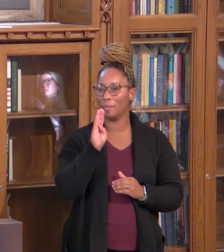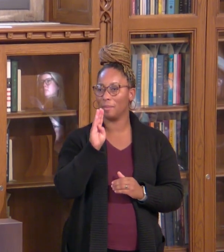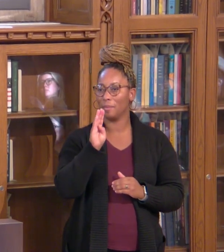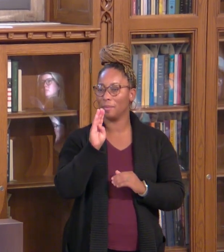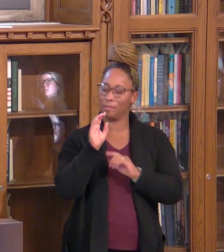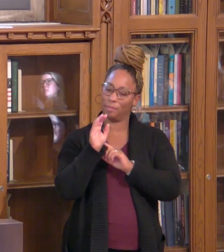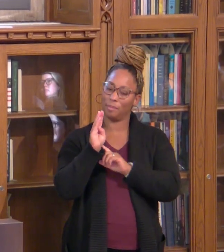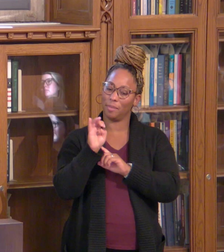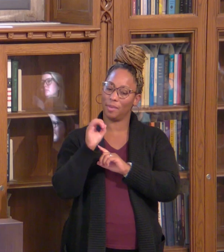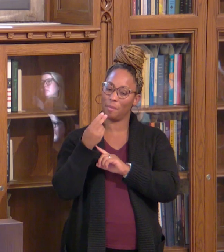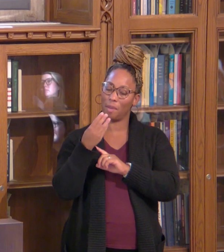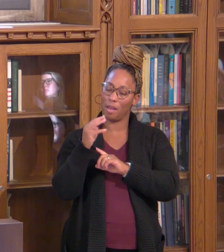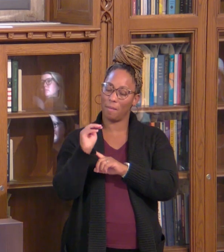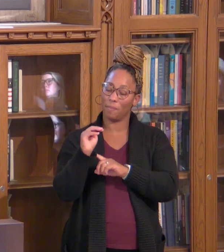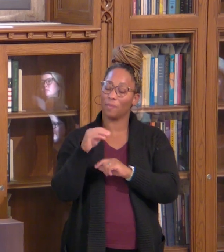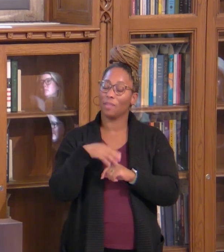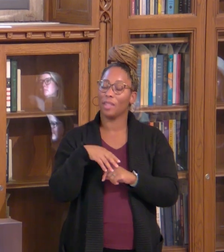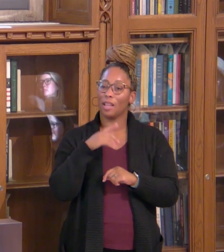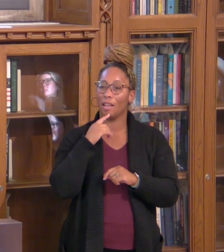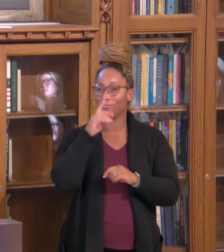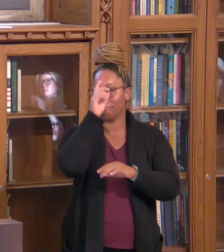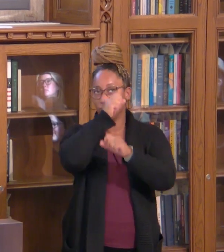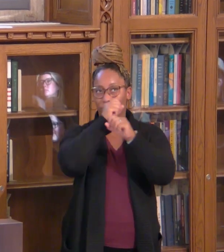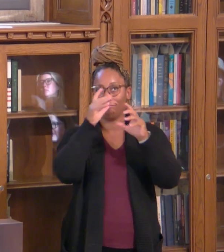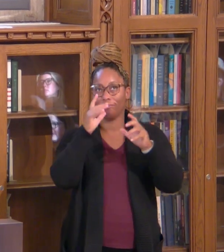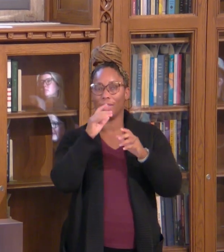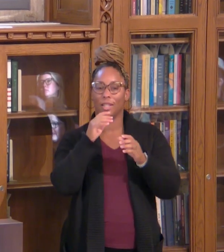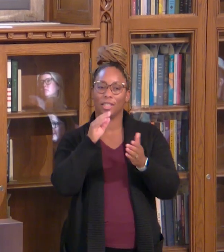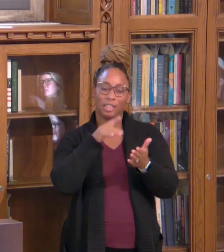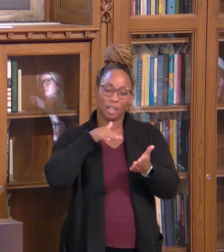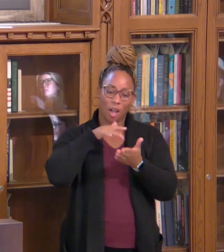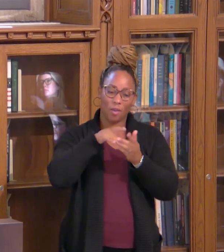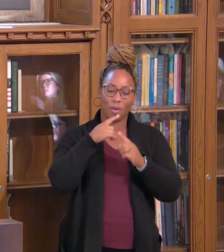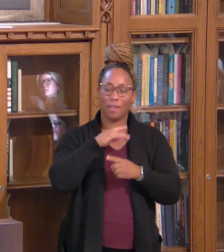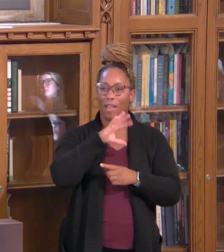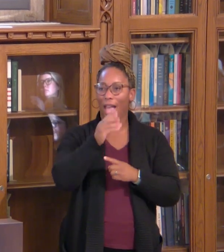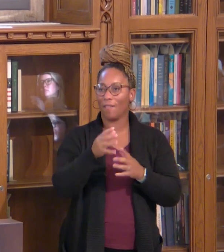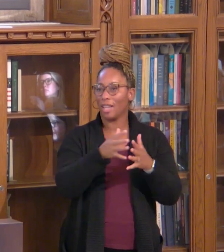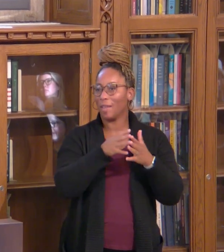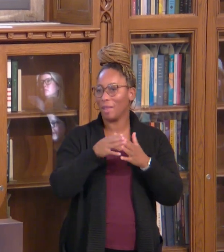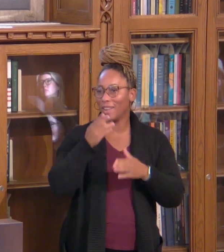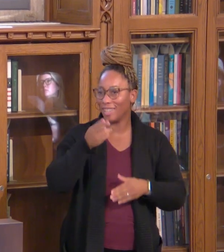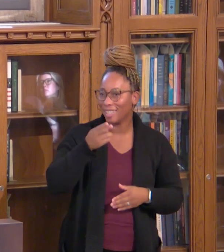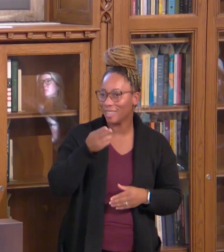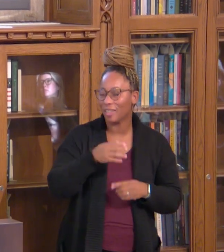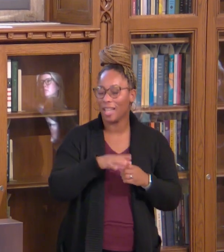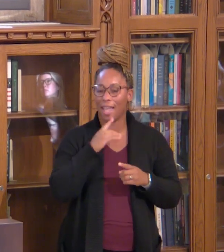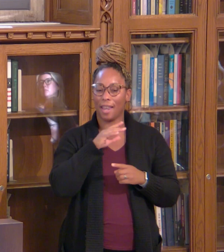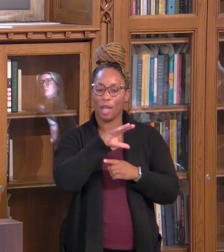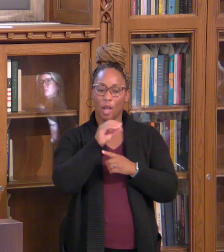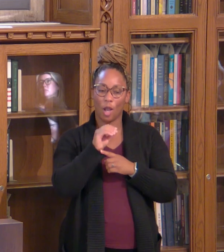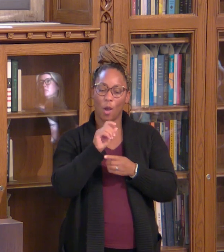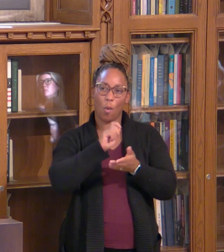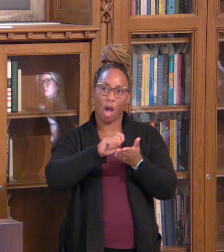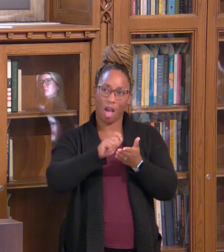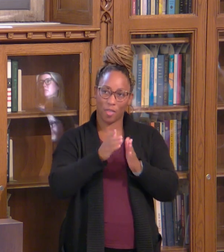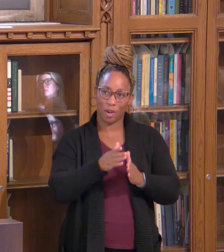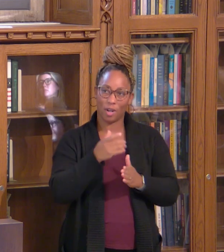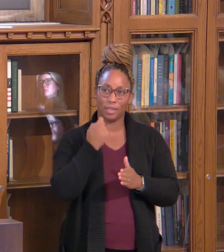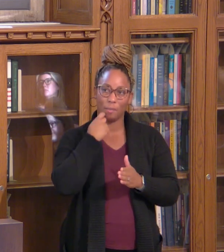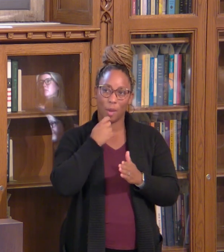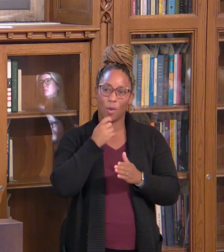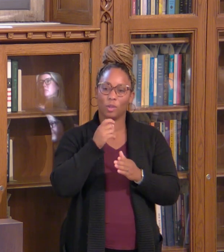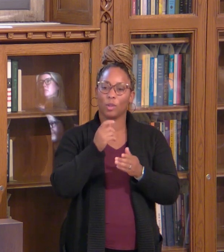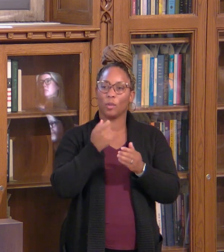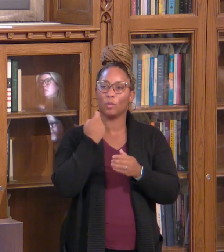Visionary scholar of African-American history and as you know as co-author of the most recent editions